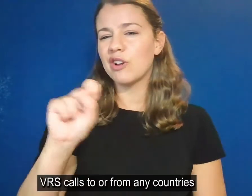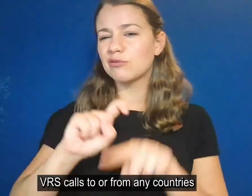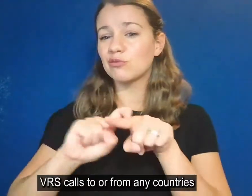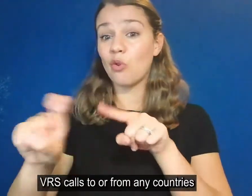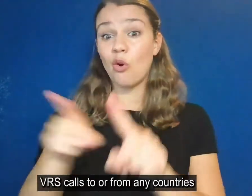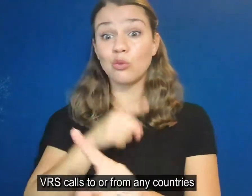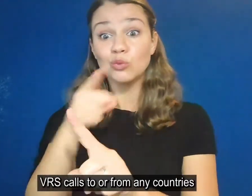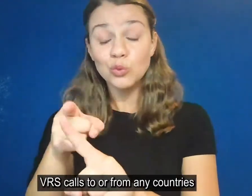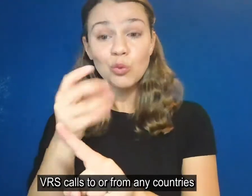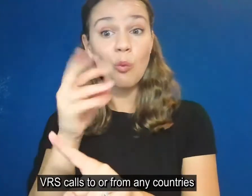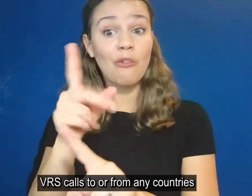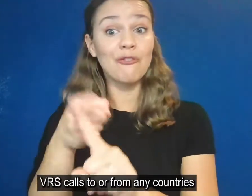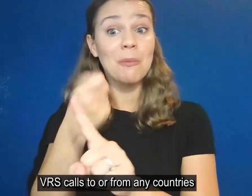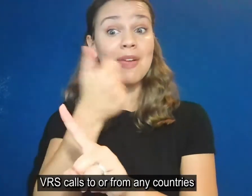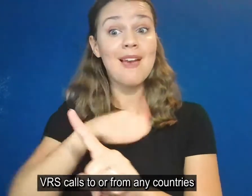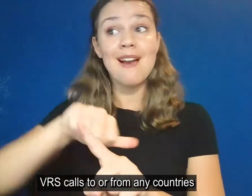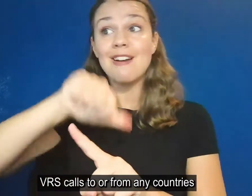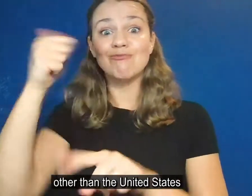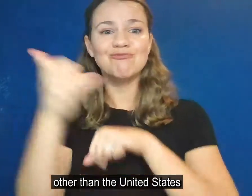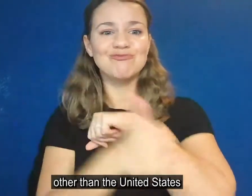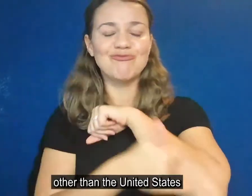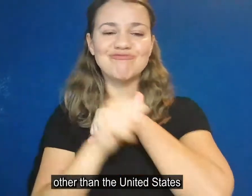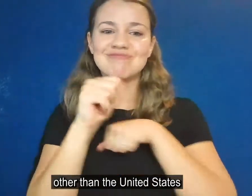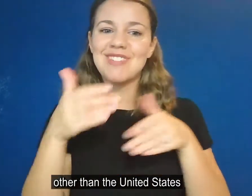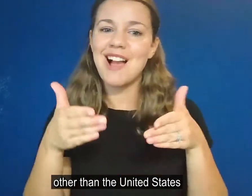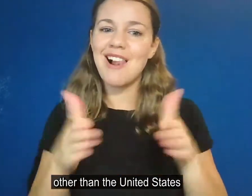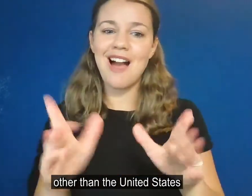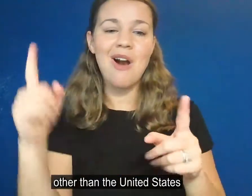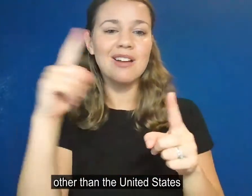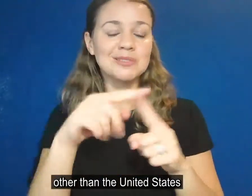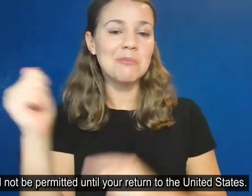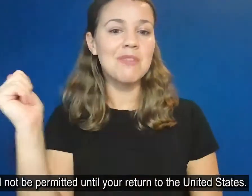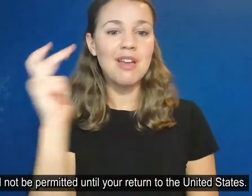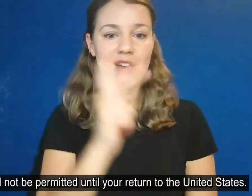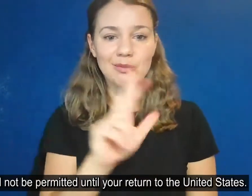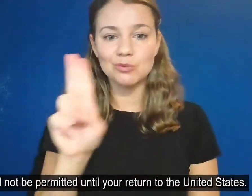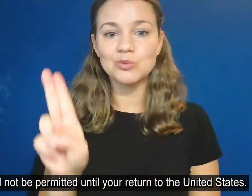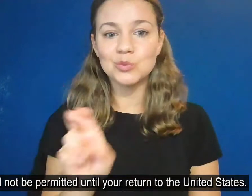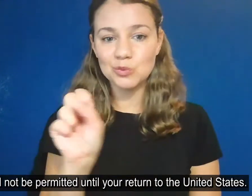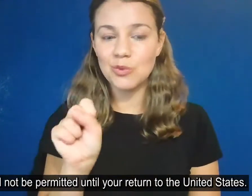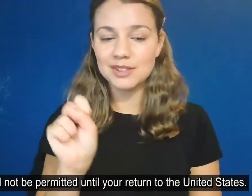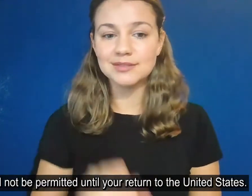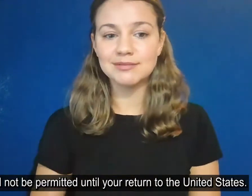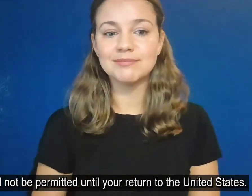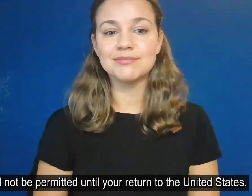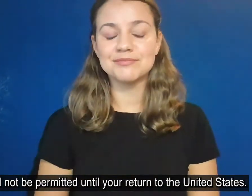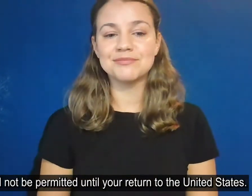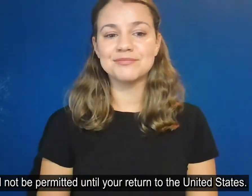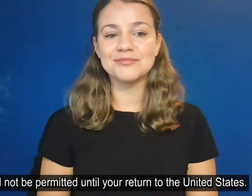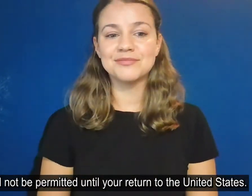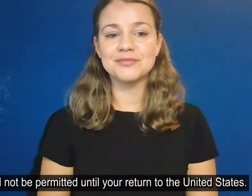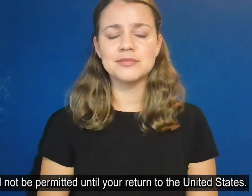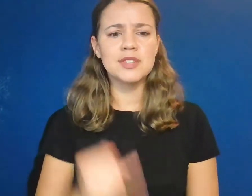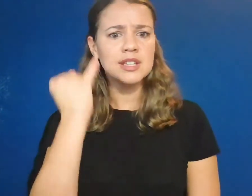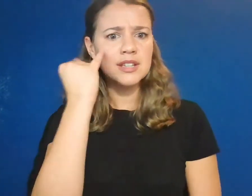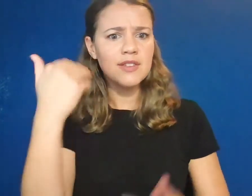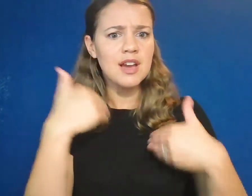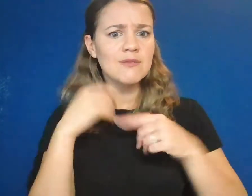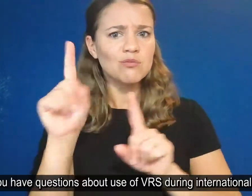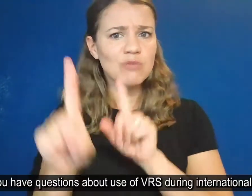VRS calls to or from any countries other than the United States will not be permitted until your return to the United States. If you